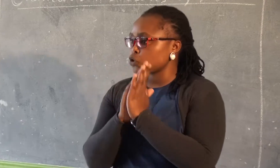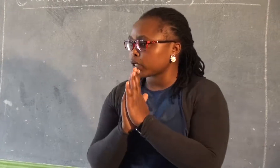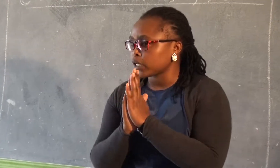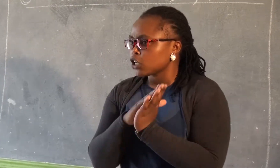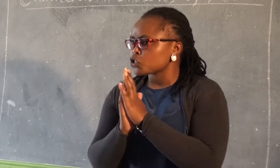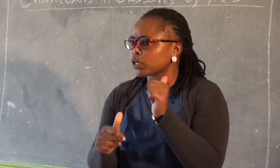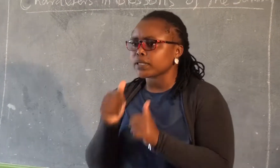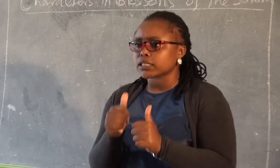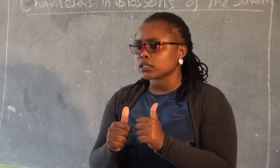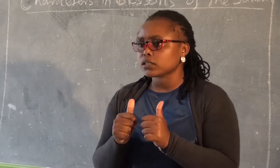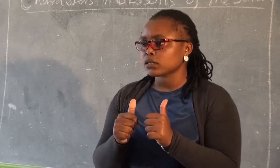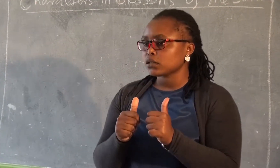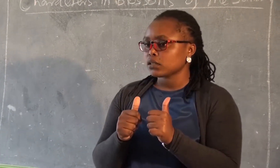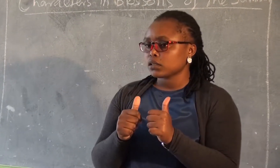story. Story which?